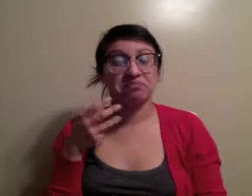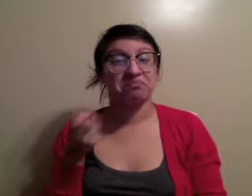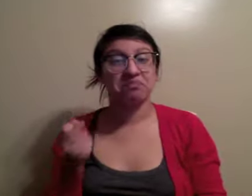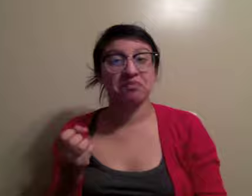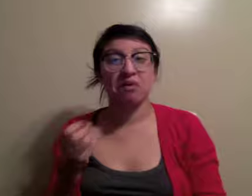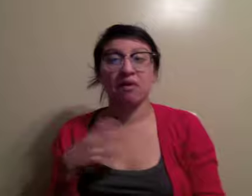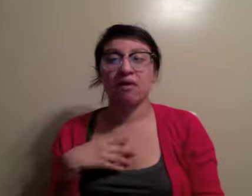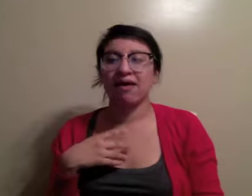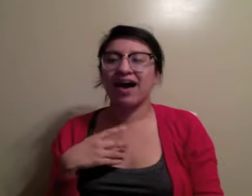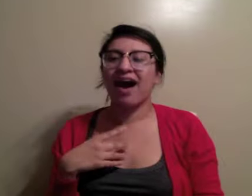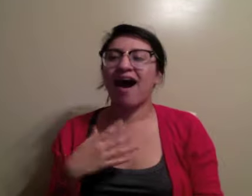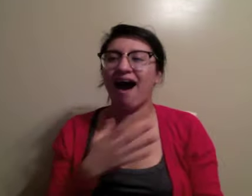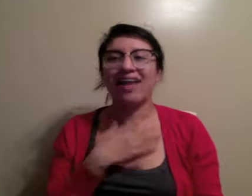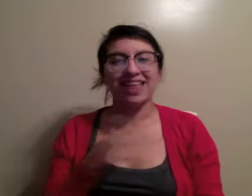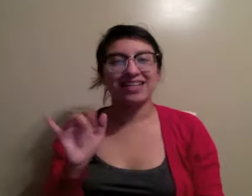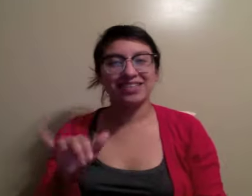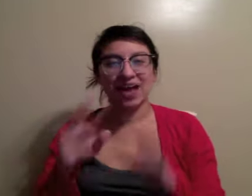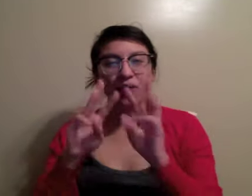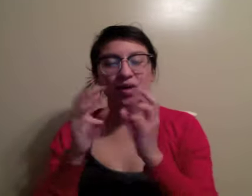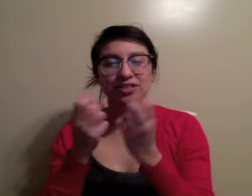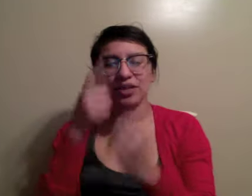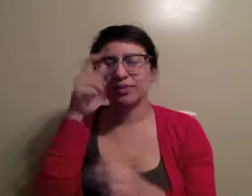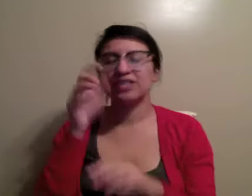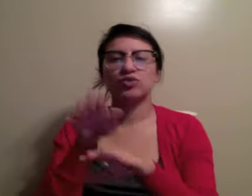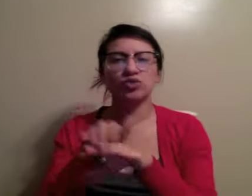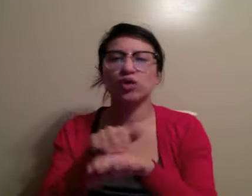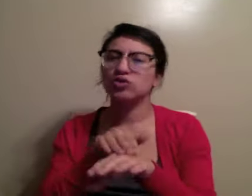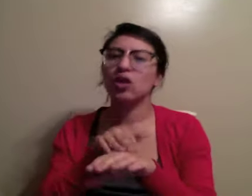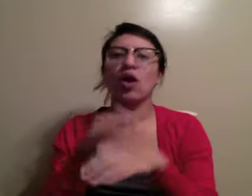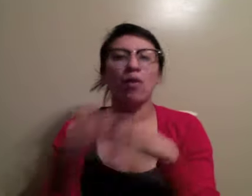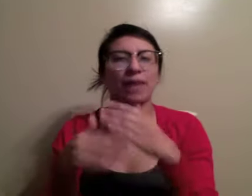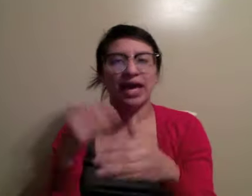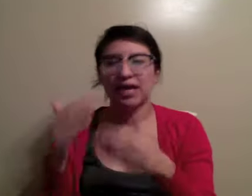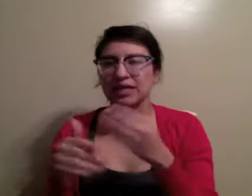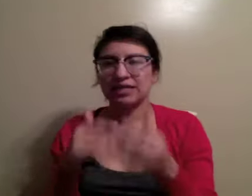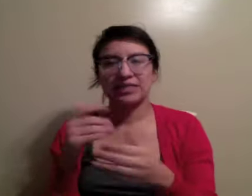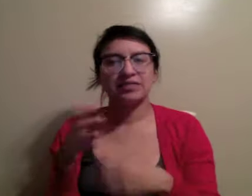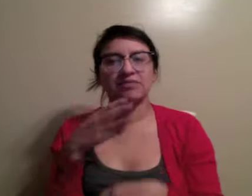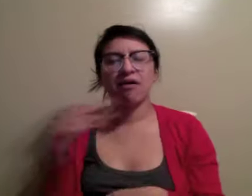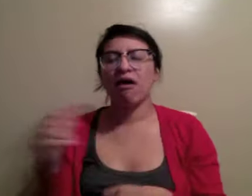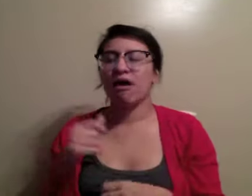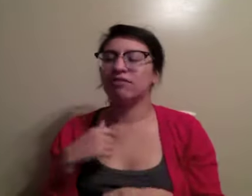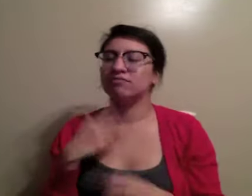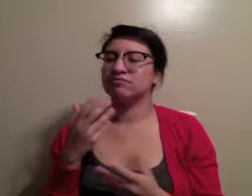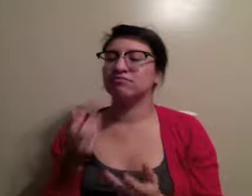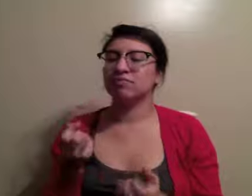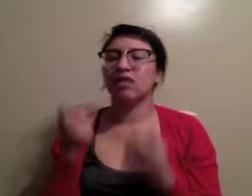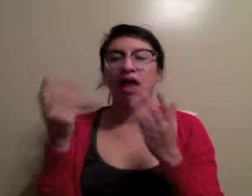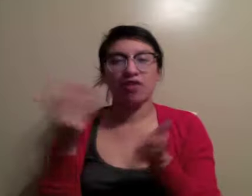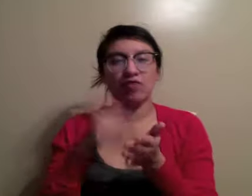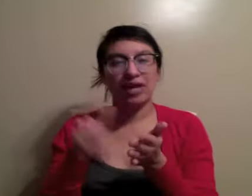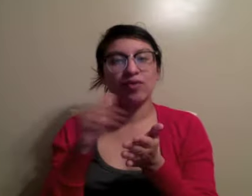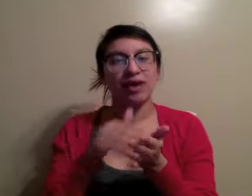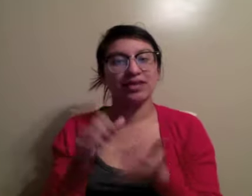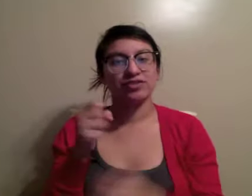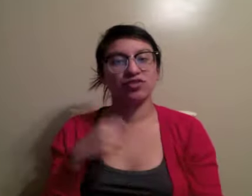wearing his uniform, which he described as complete with gold stripes and gold wings. Some places told him flat out, "We aren't